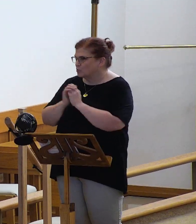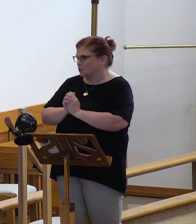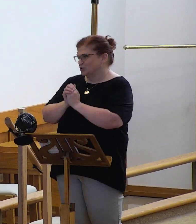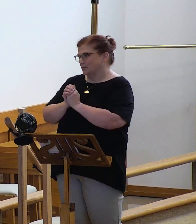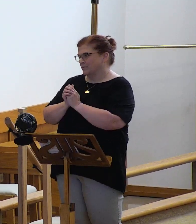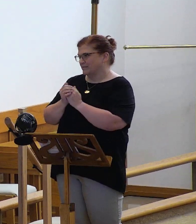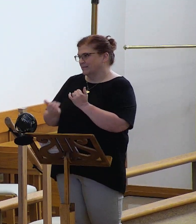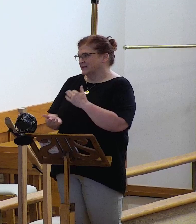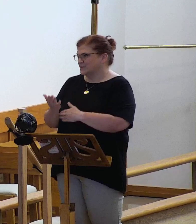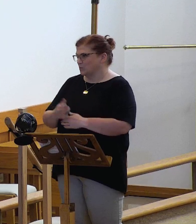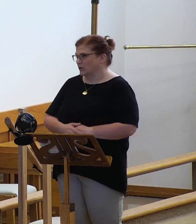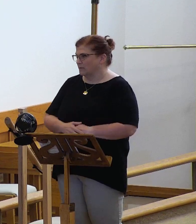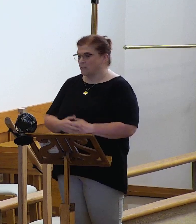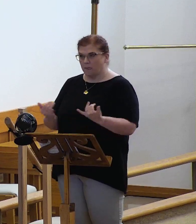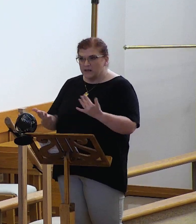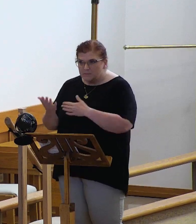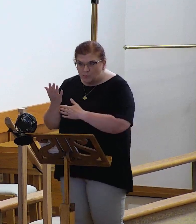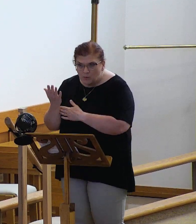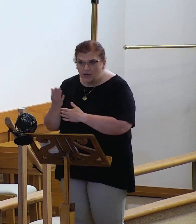morning.